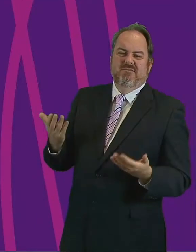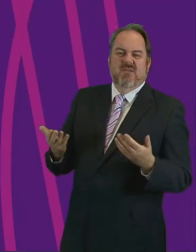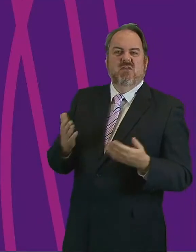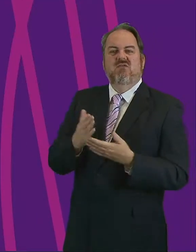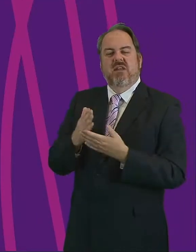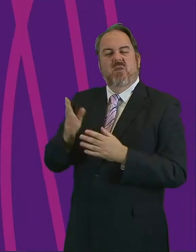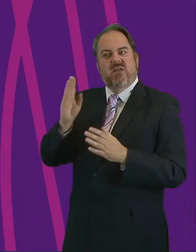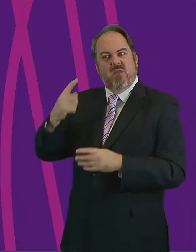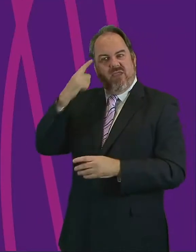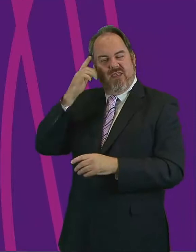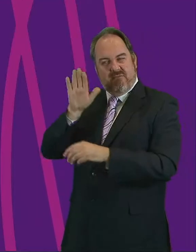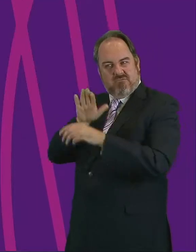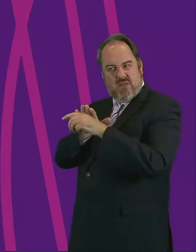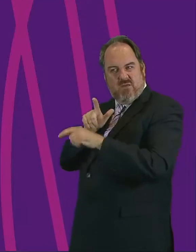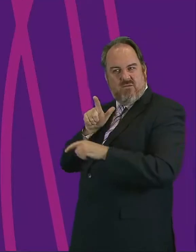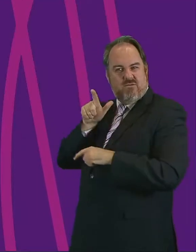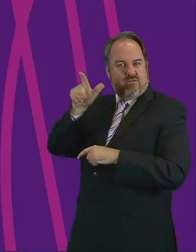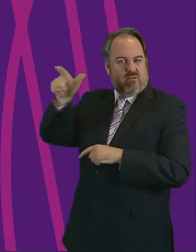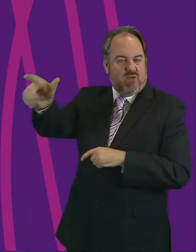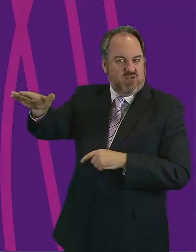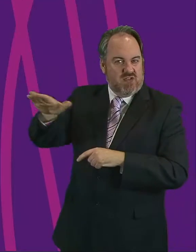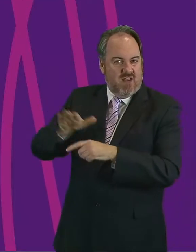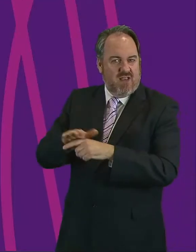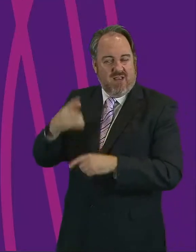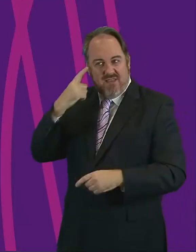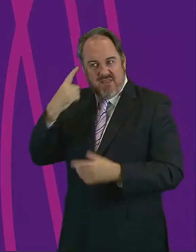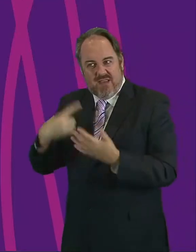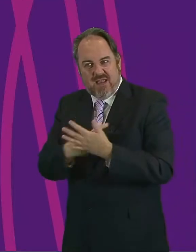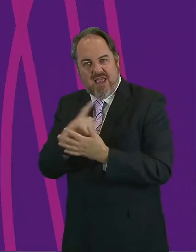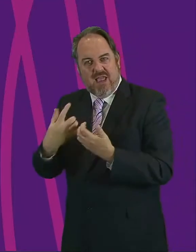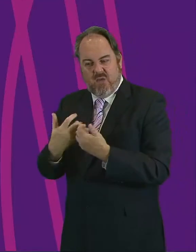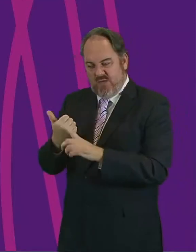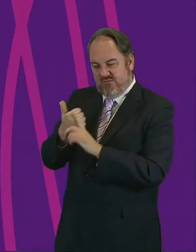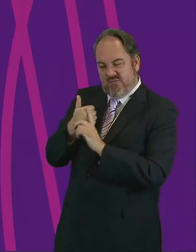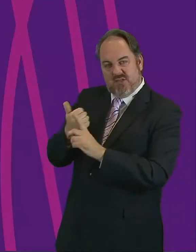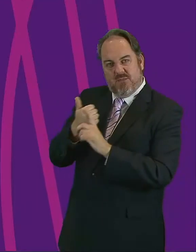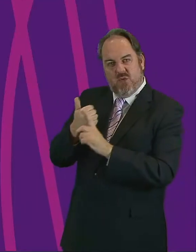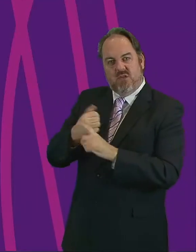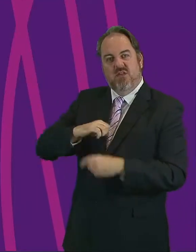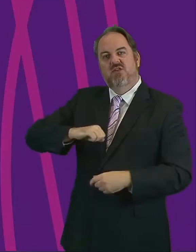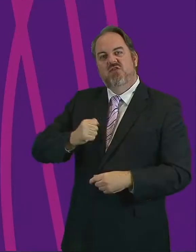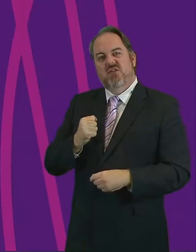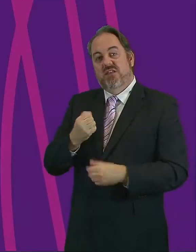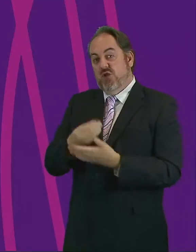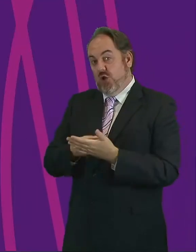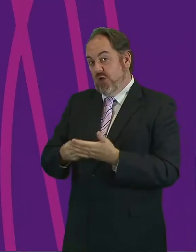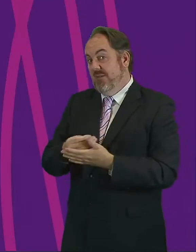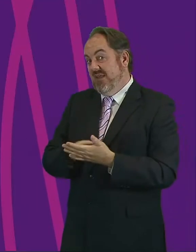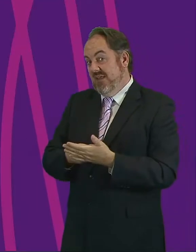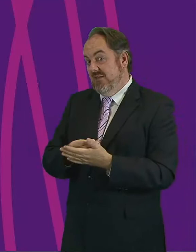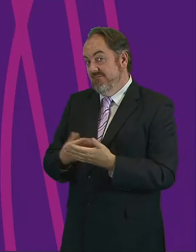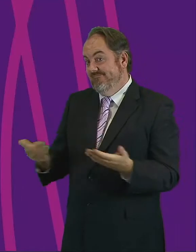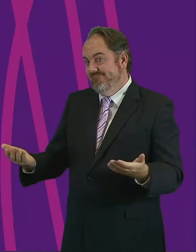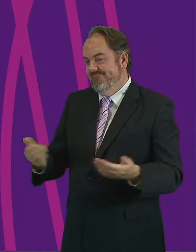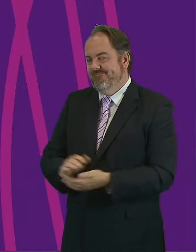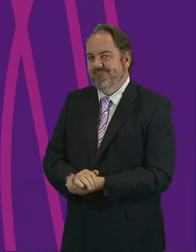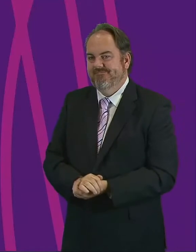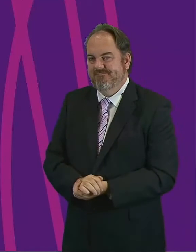further ahead, we need to make sure that there's support in place to support the Scottish economy in particular.